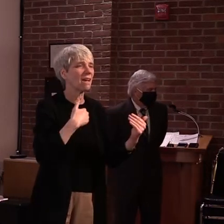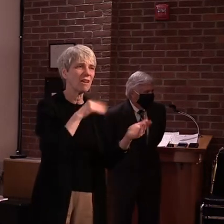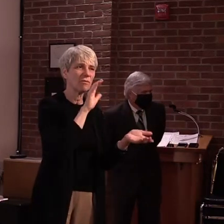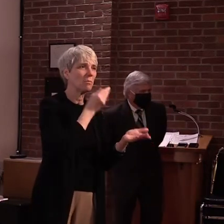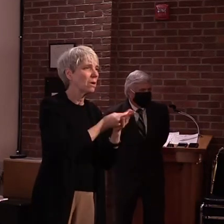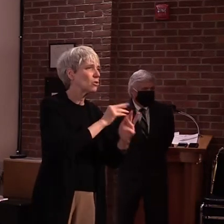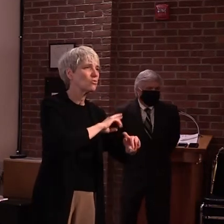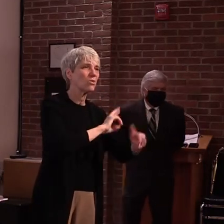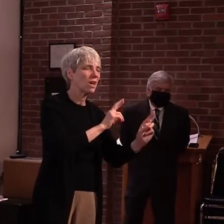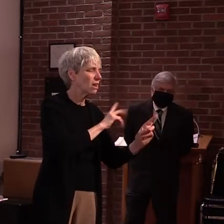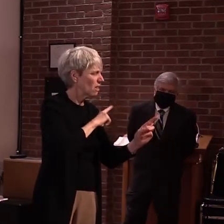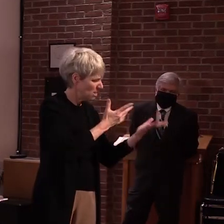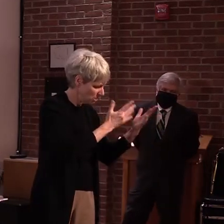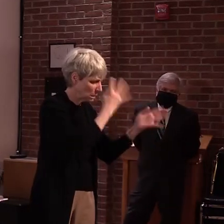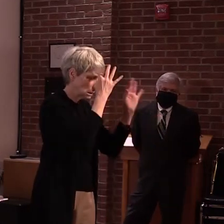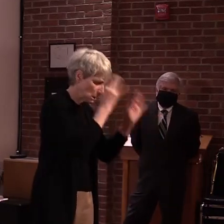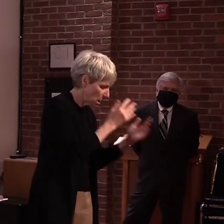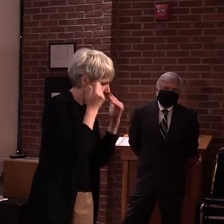need to take that step.